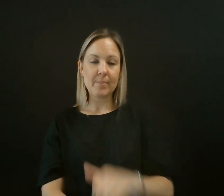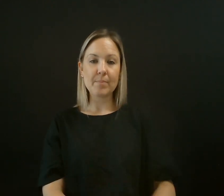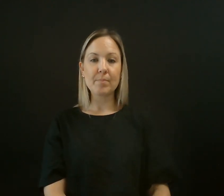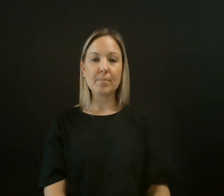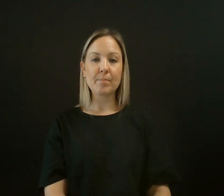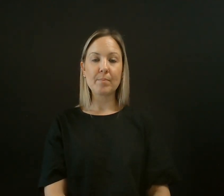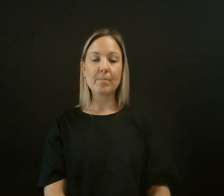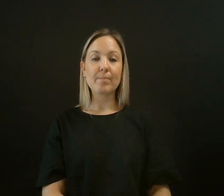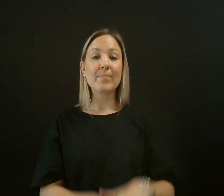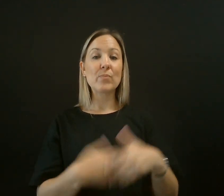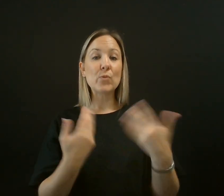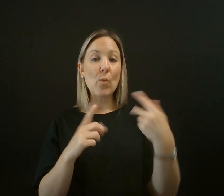To apply to the relevant